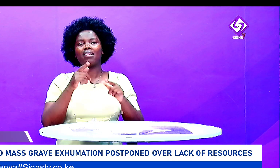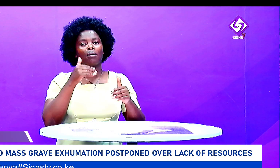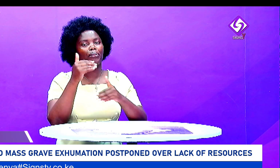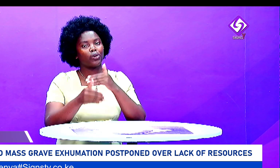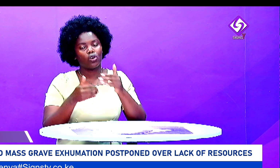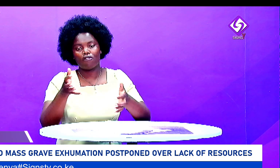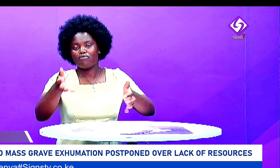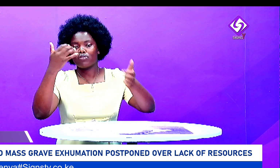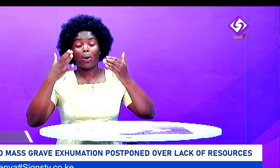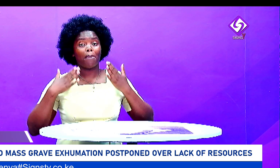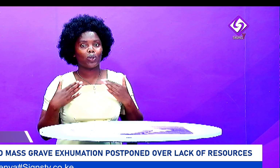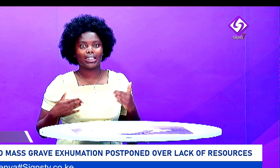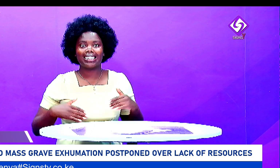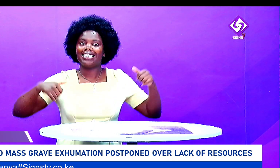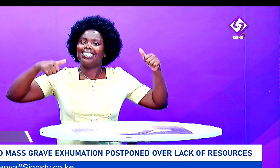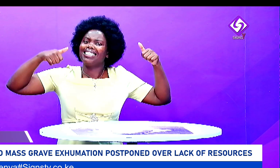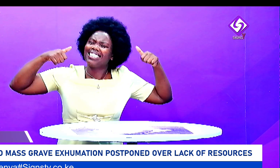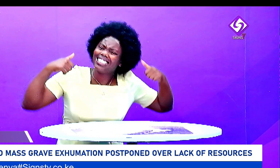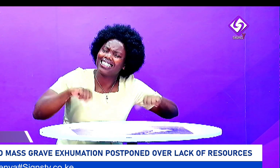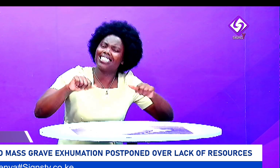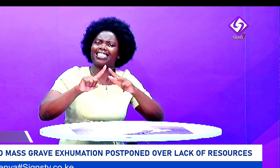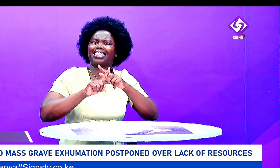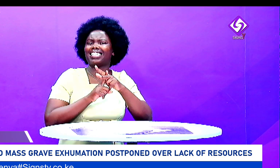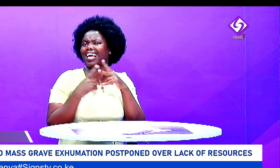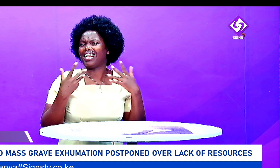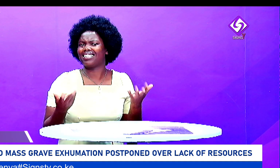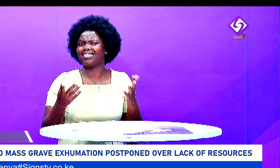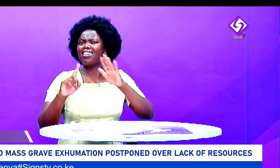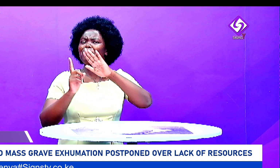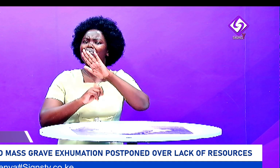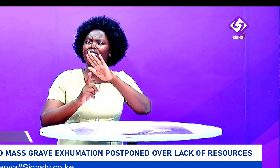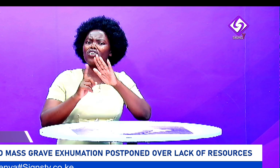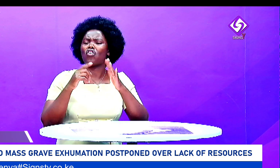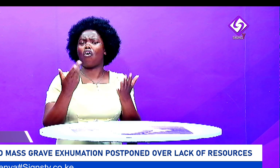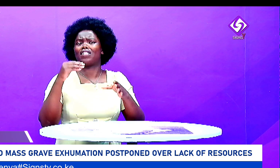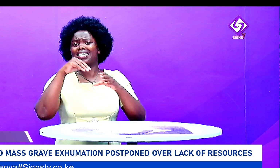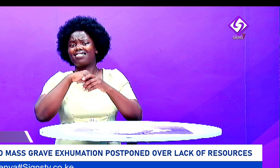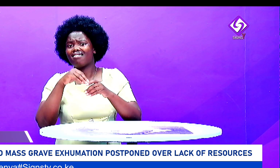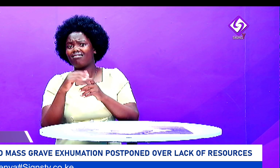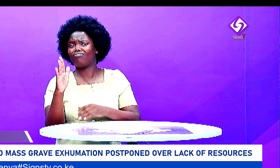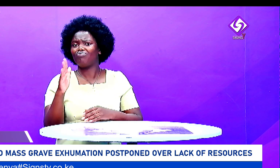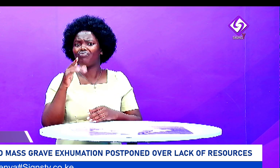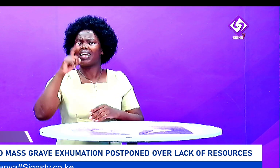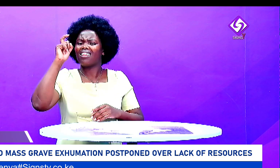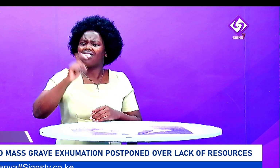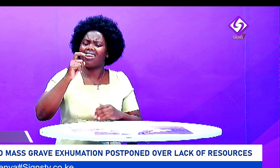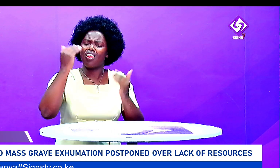but the process of exhumation is yet to begin, despite the Ministry of Interior securing the